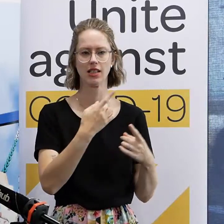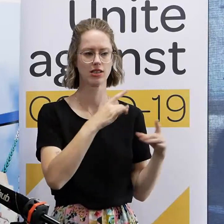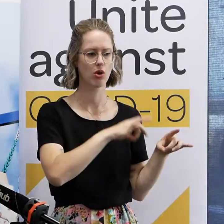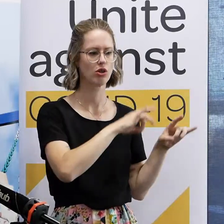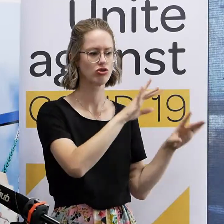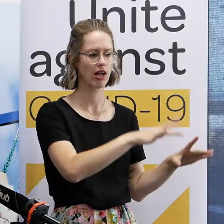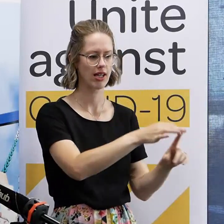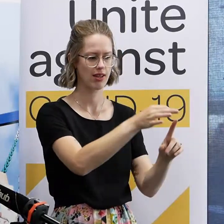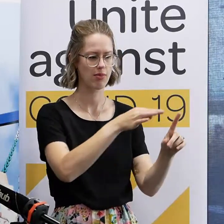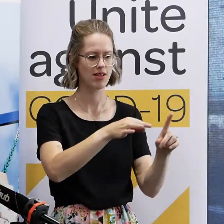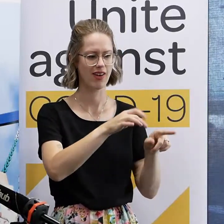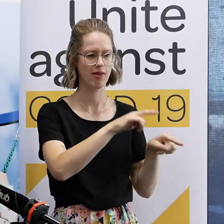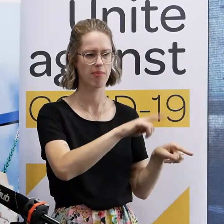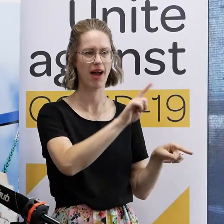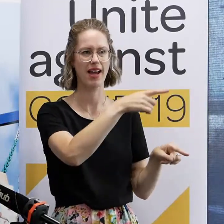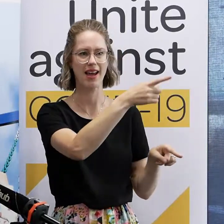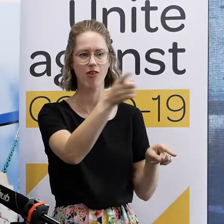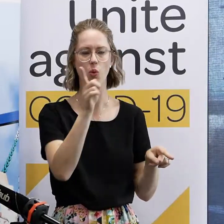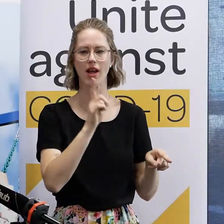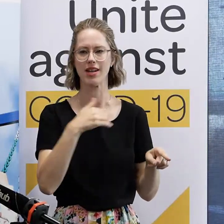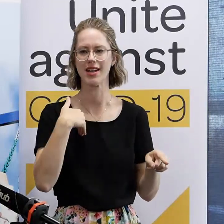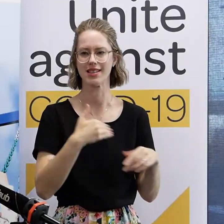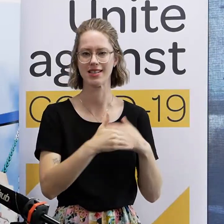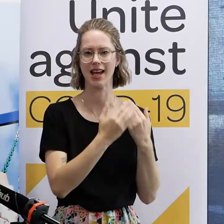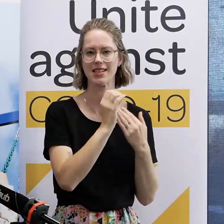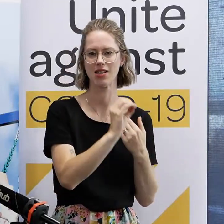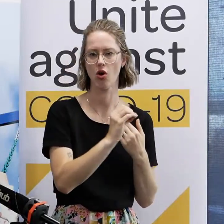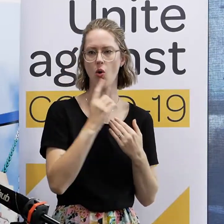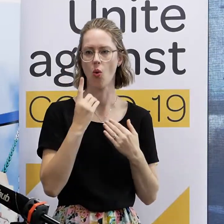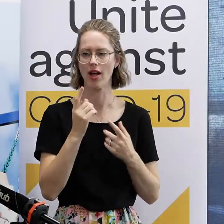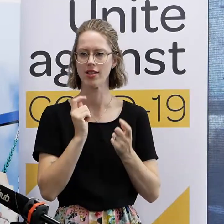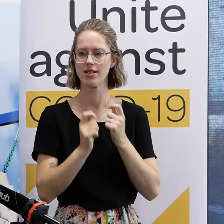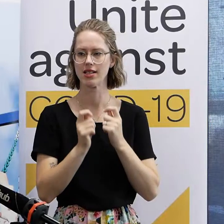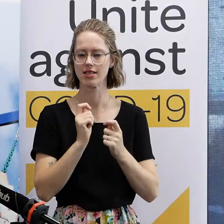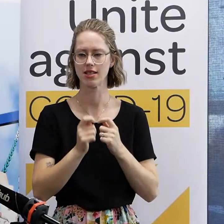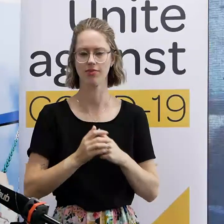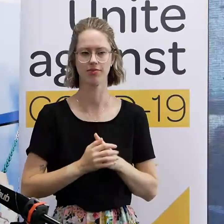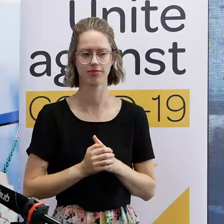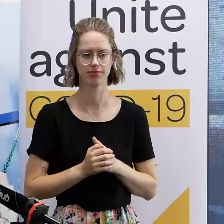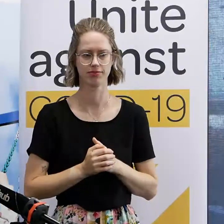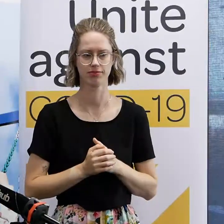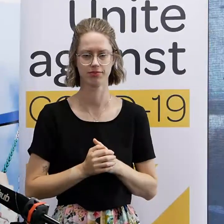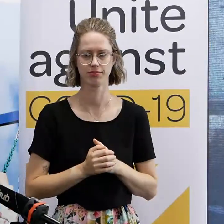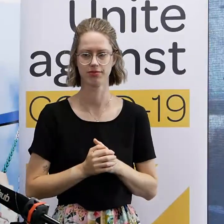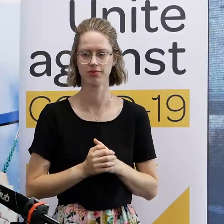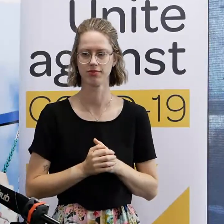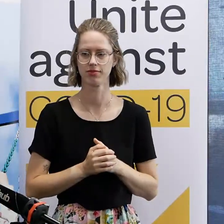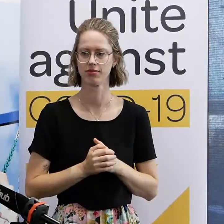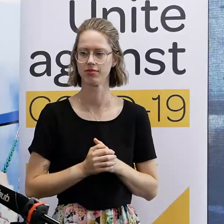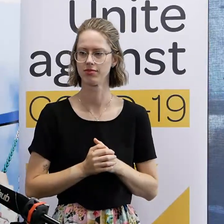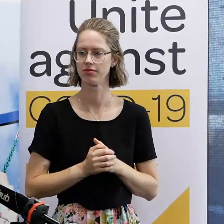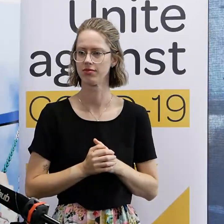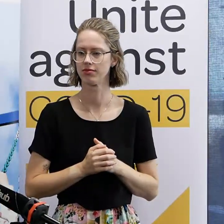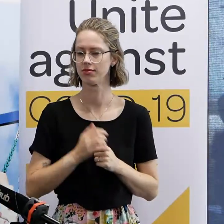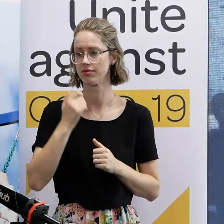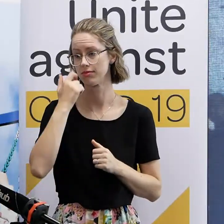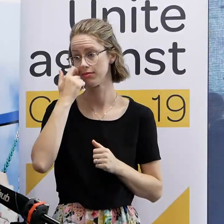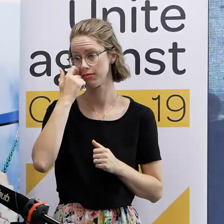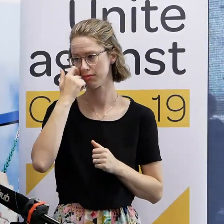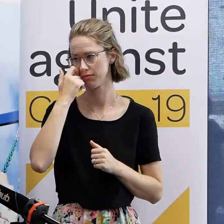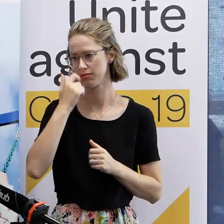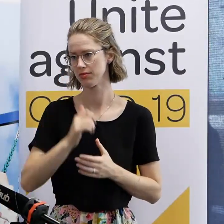and the Pacific, everyone has a day 01 test anyway, in addition to the pre-departure Dr. test. Do you have any information on? Just quickly, sorry.